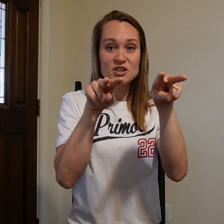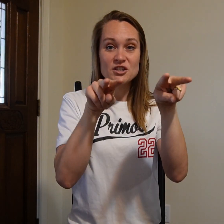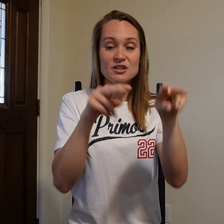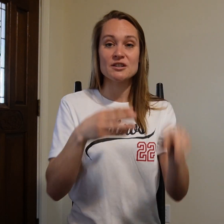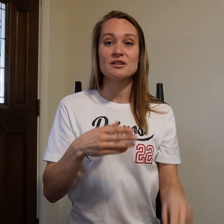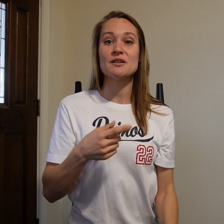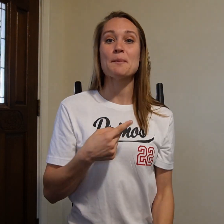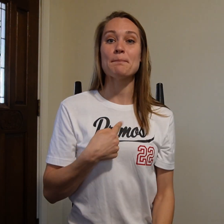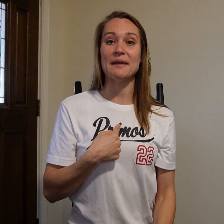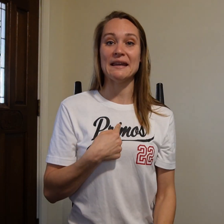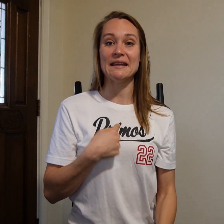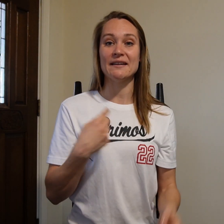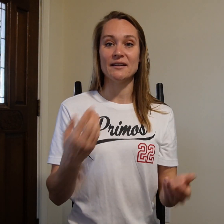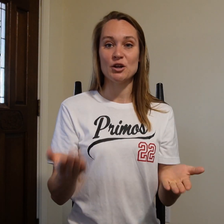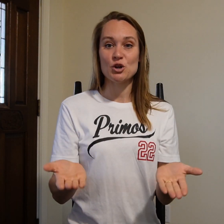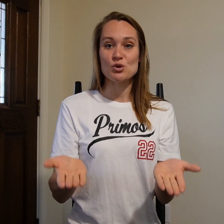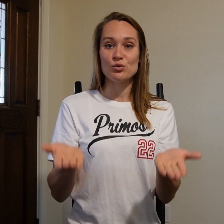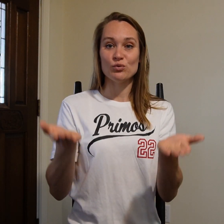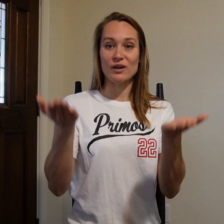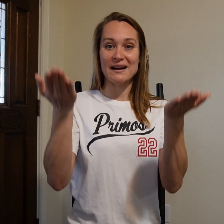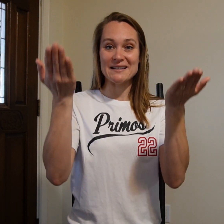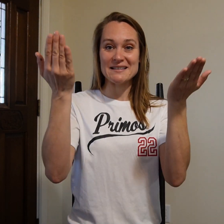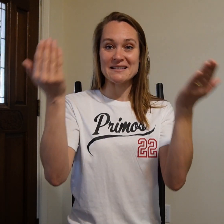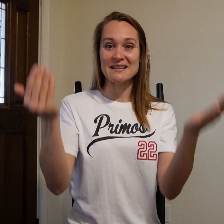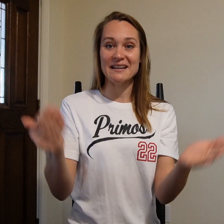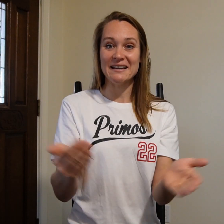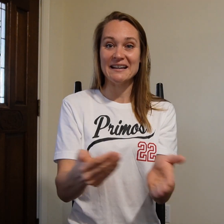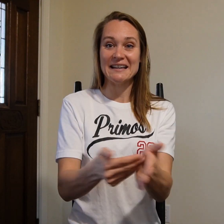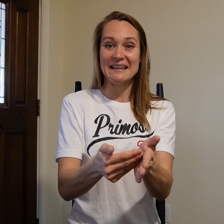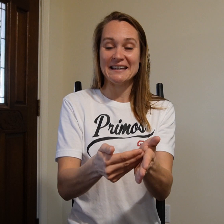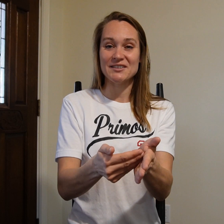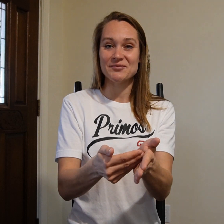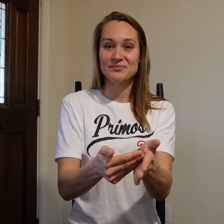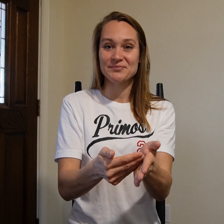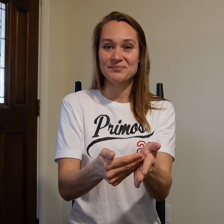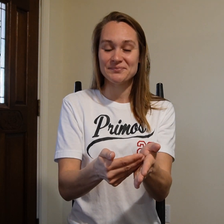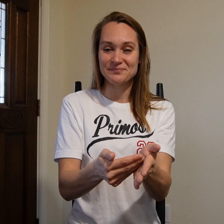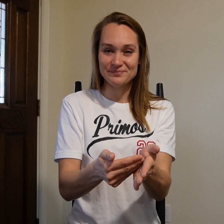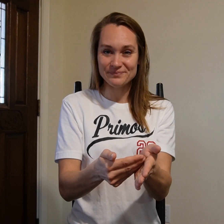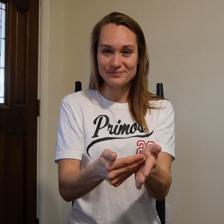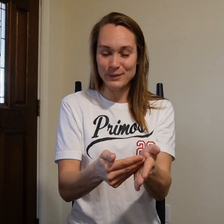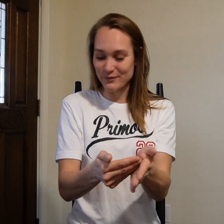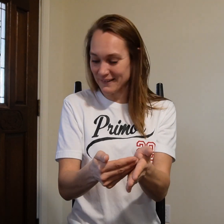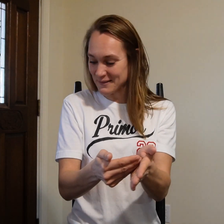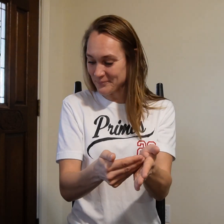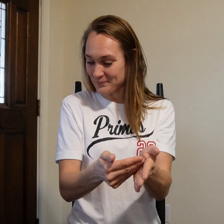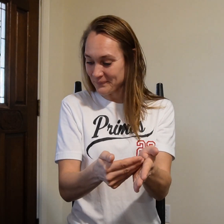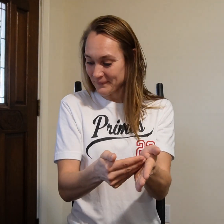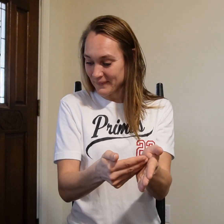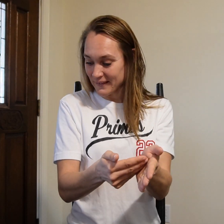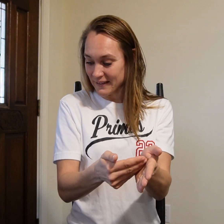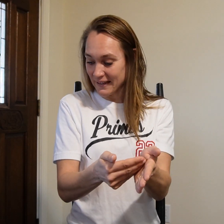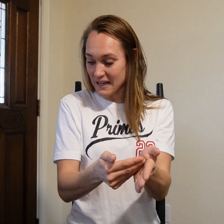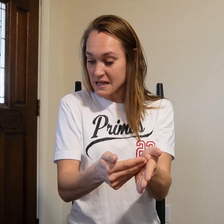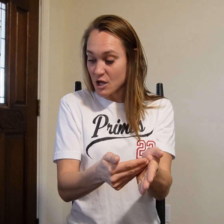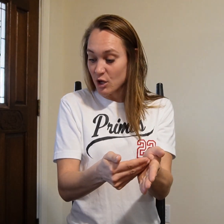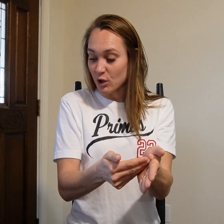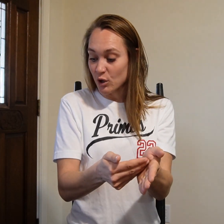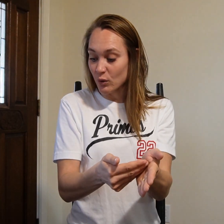watch me rise again. Perfect. Okay. Who am